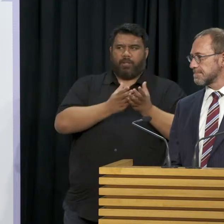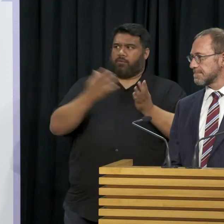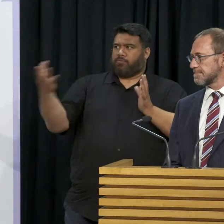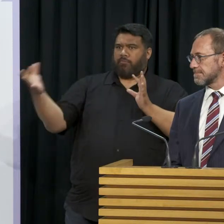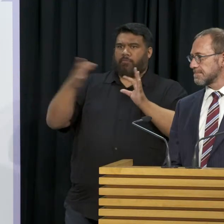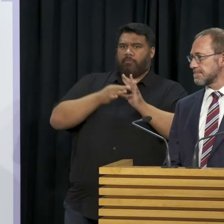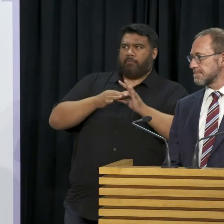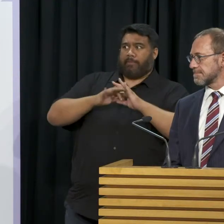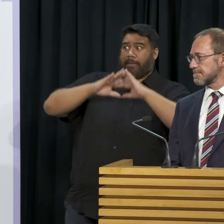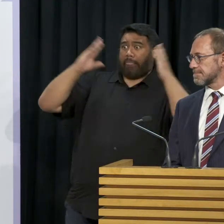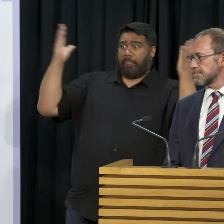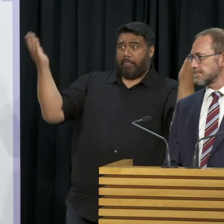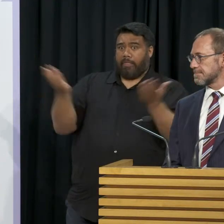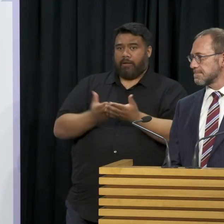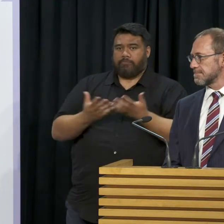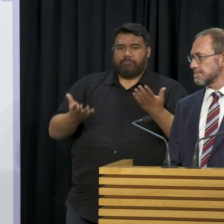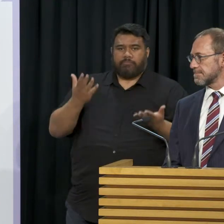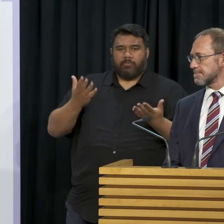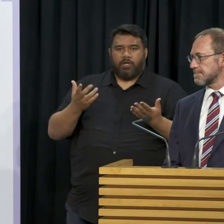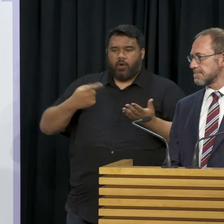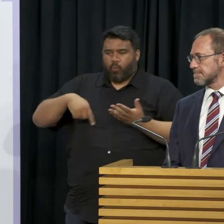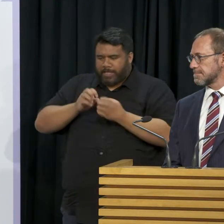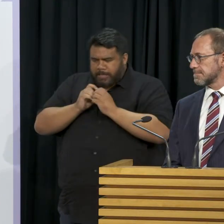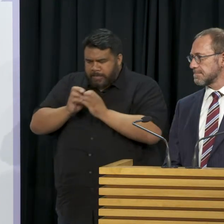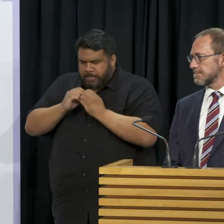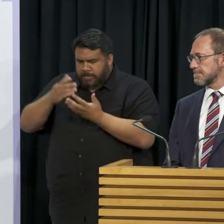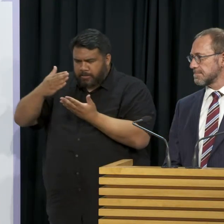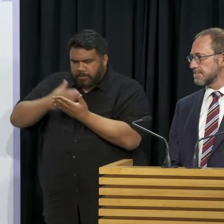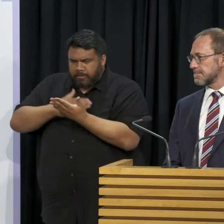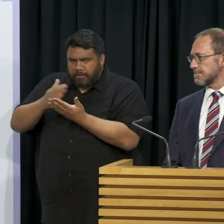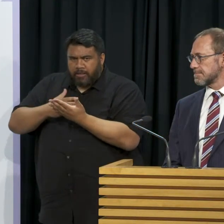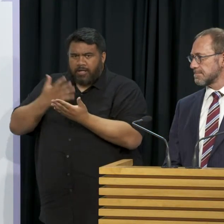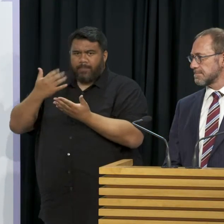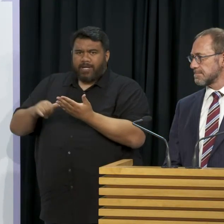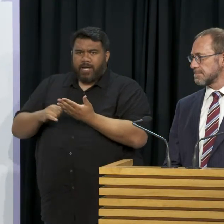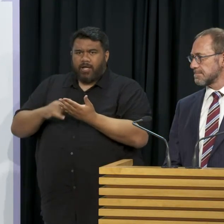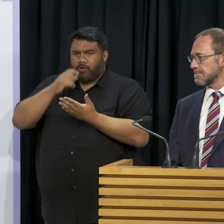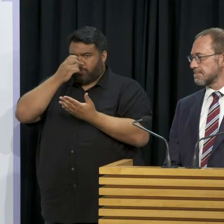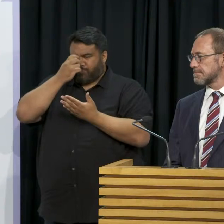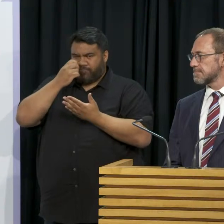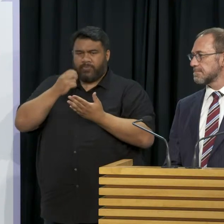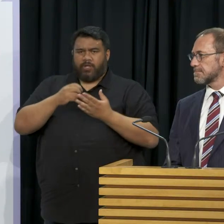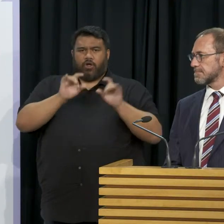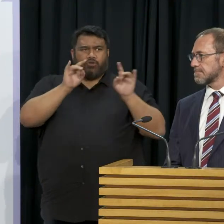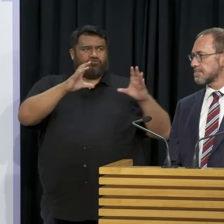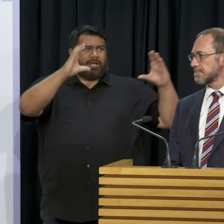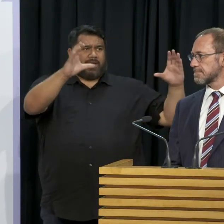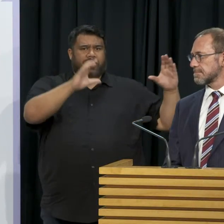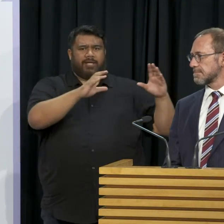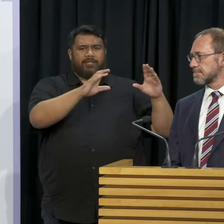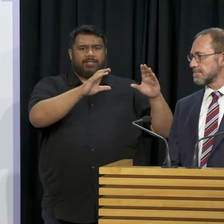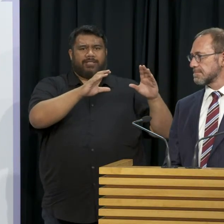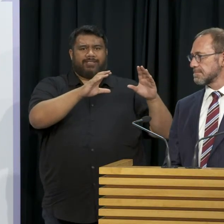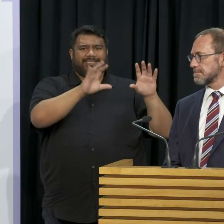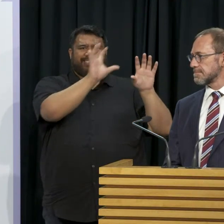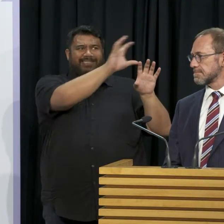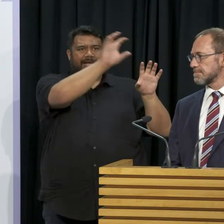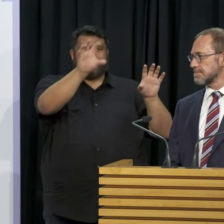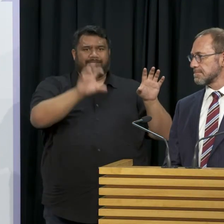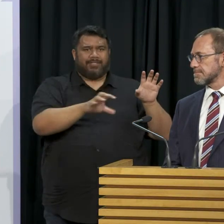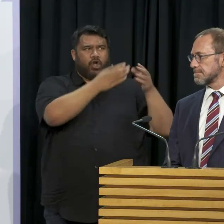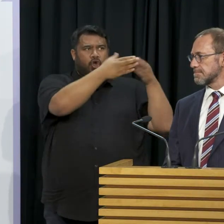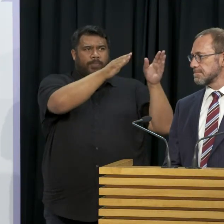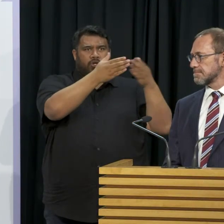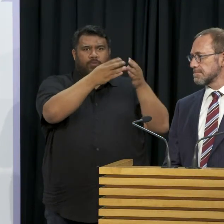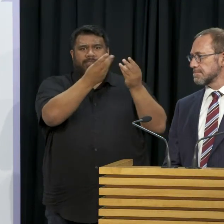all things we were working through in those protocols. Since then, obviously, we've had states open up. So, look, we're starting again with